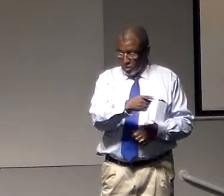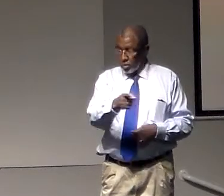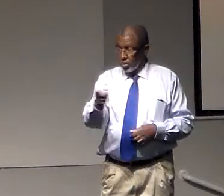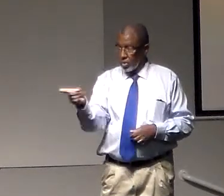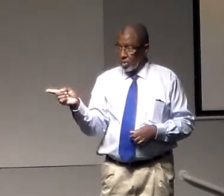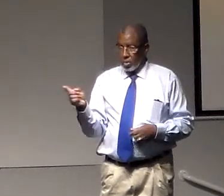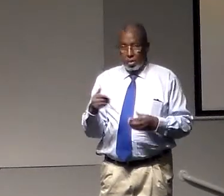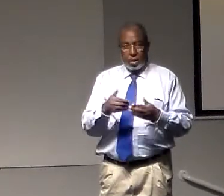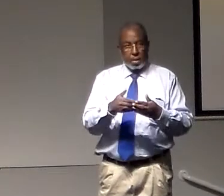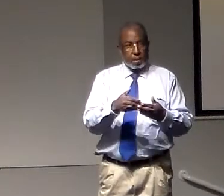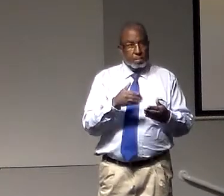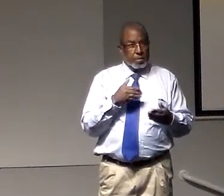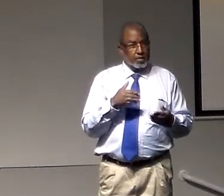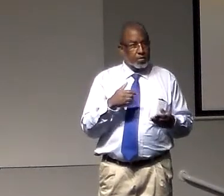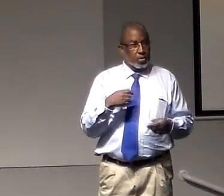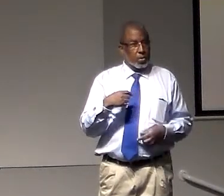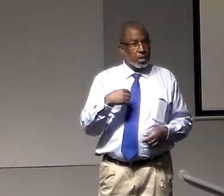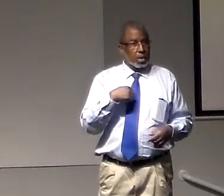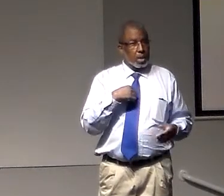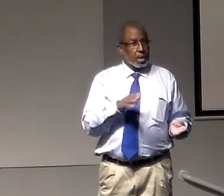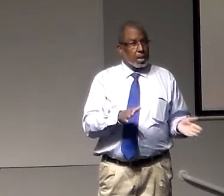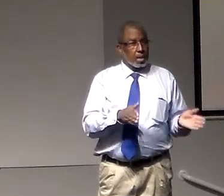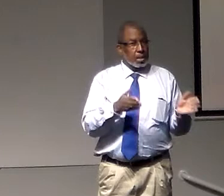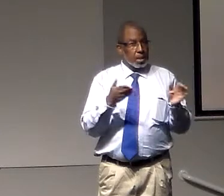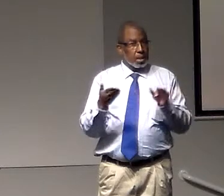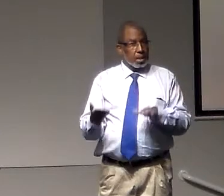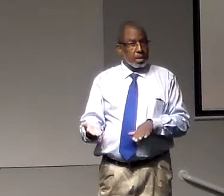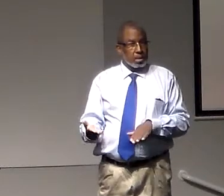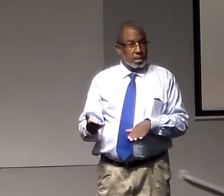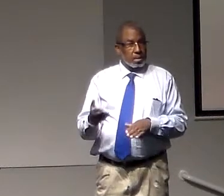with you before I died.